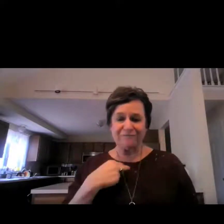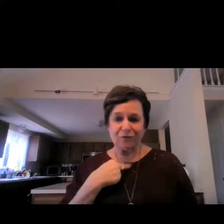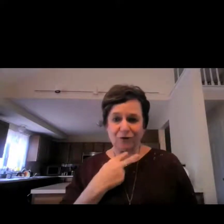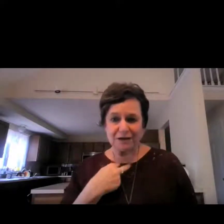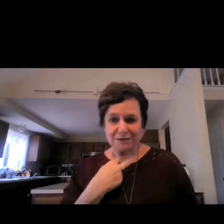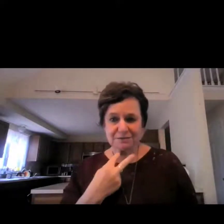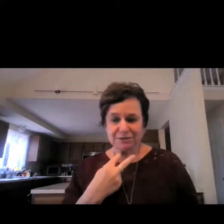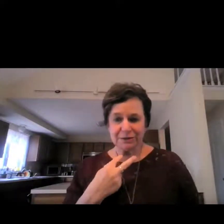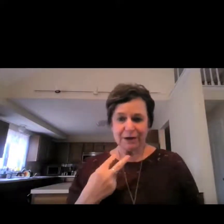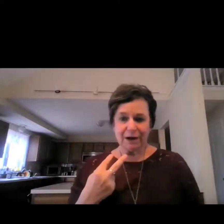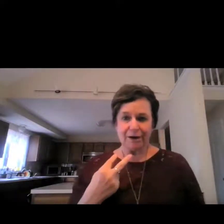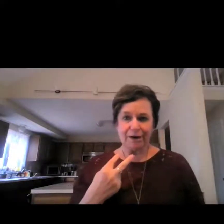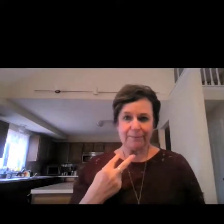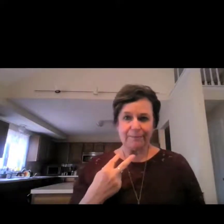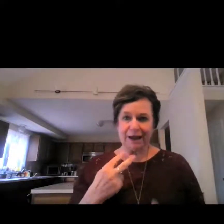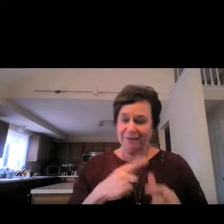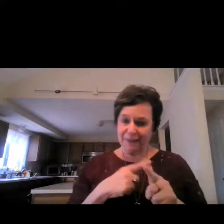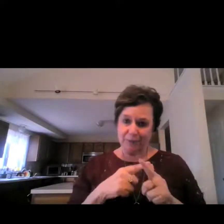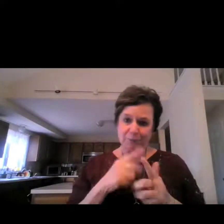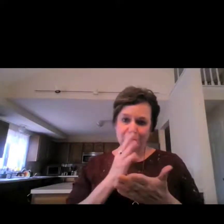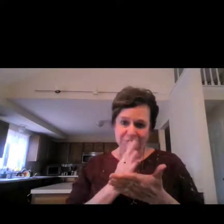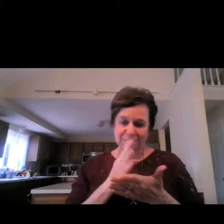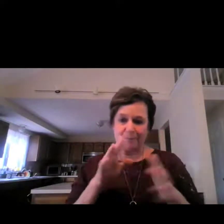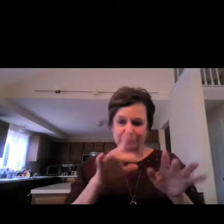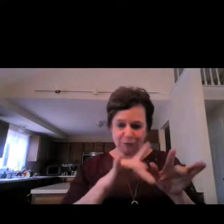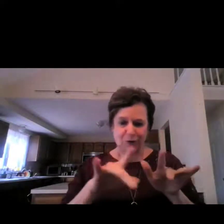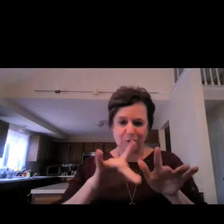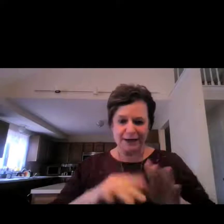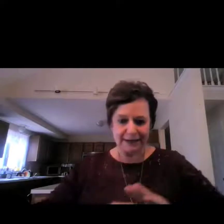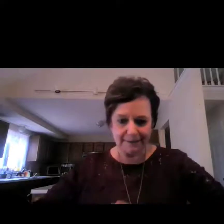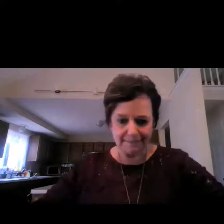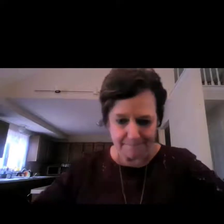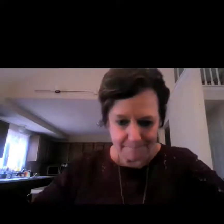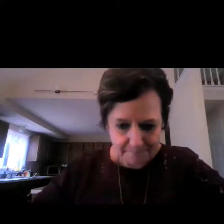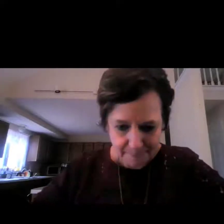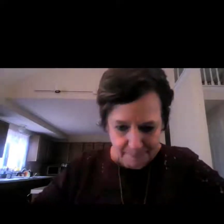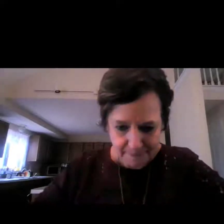ago, captioned and voiced video.